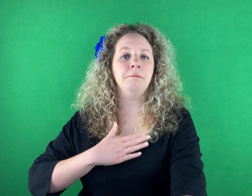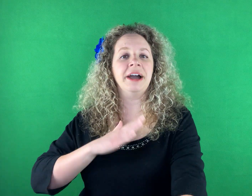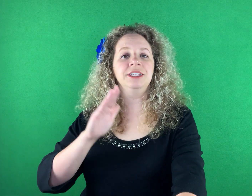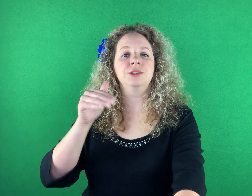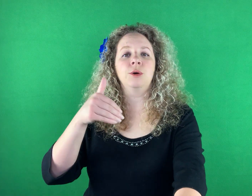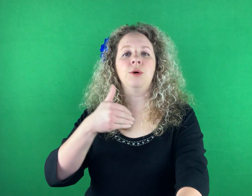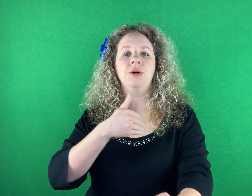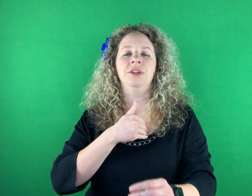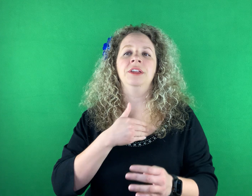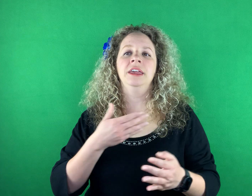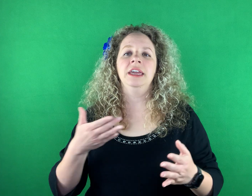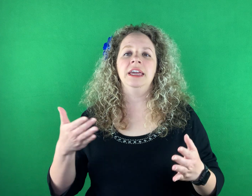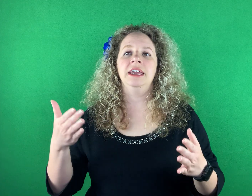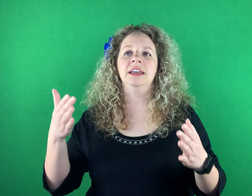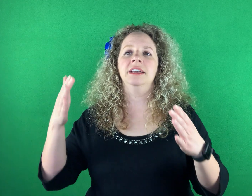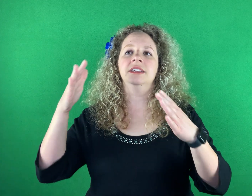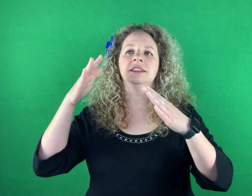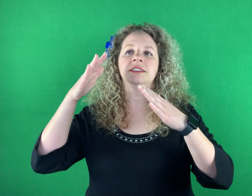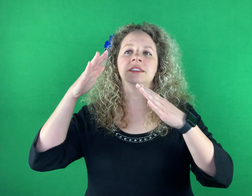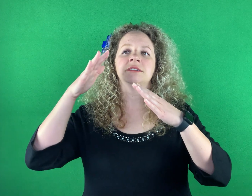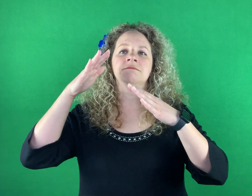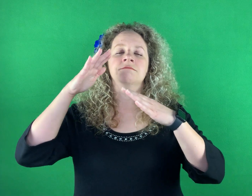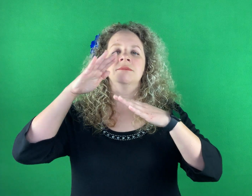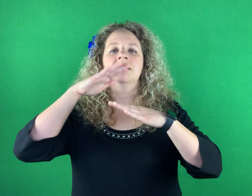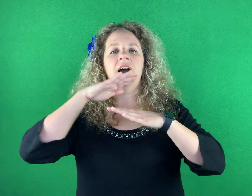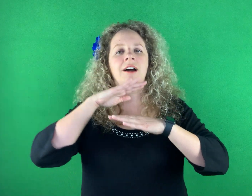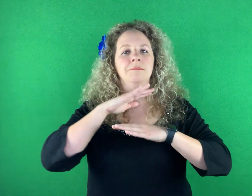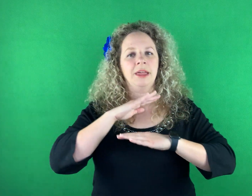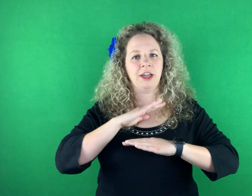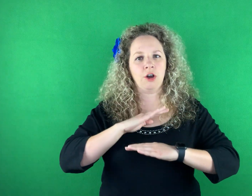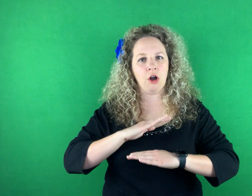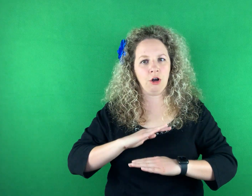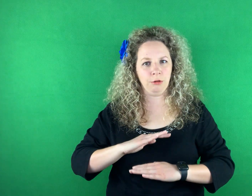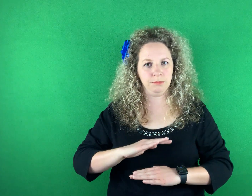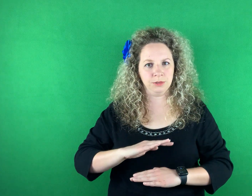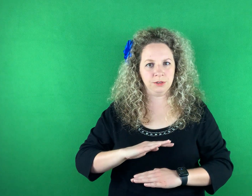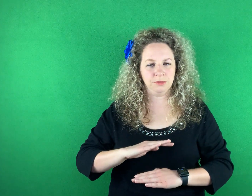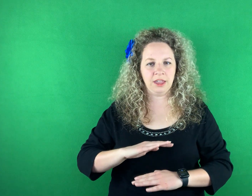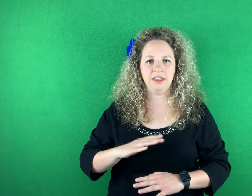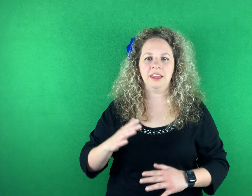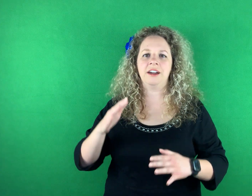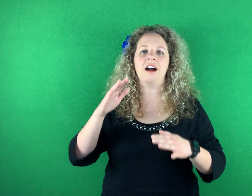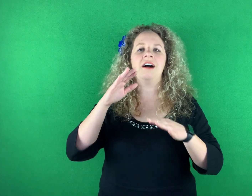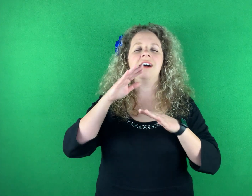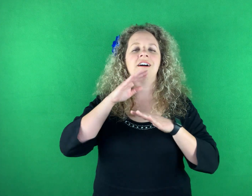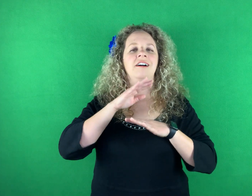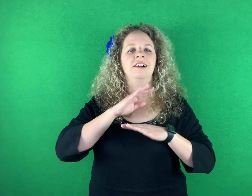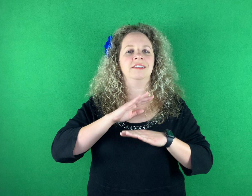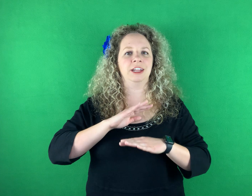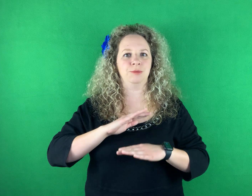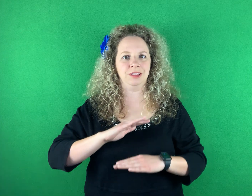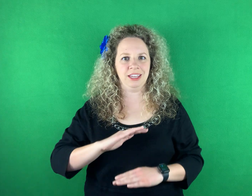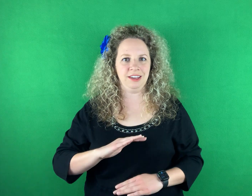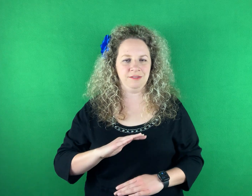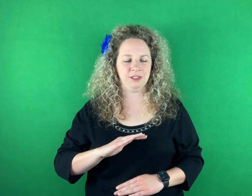my soul is like calmed, okay, like like relieved,